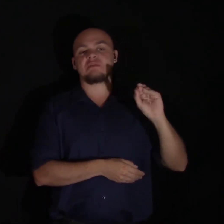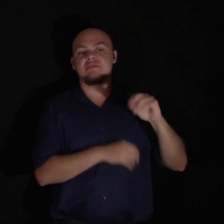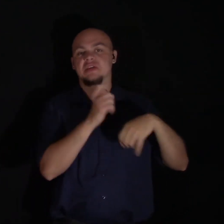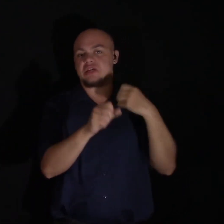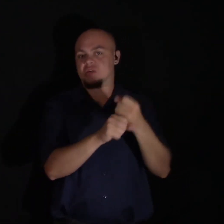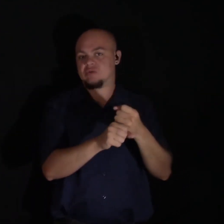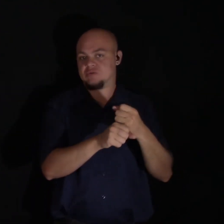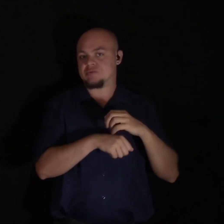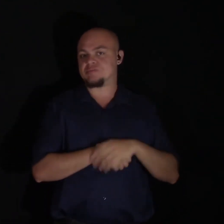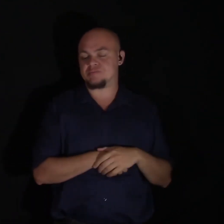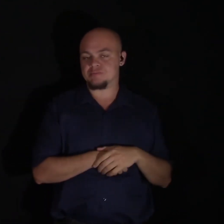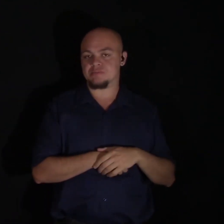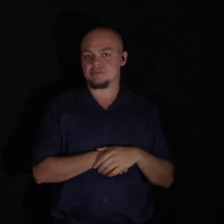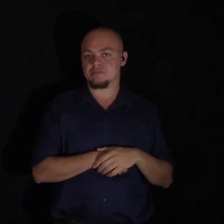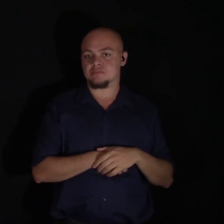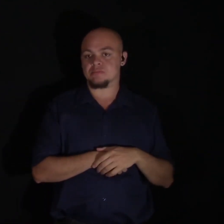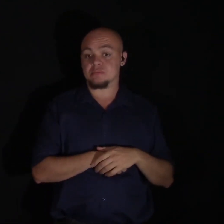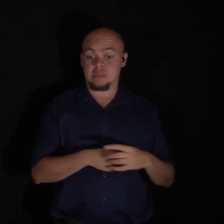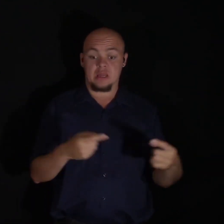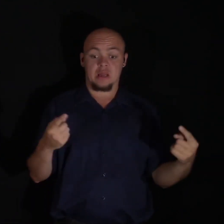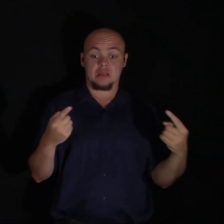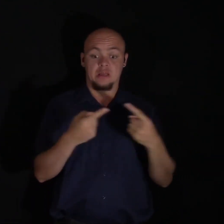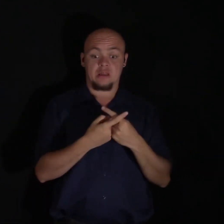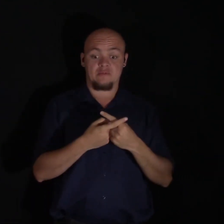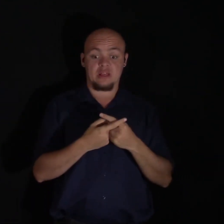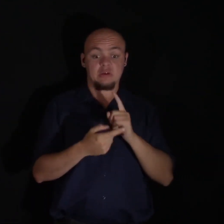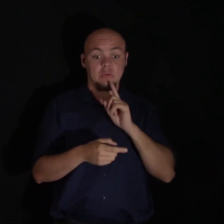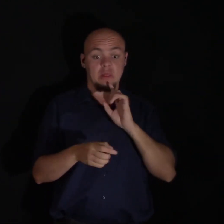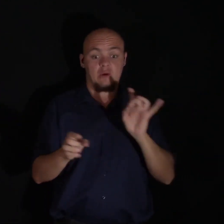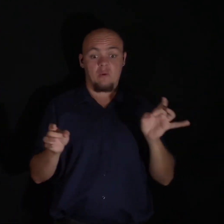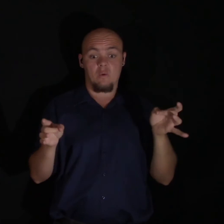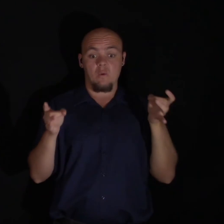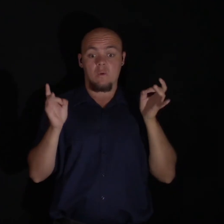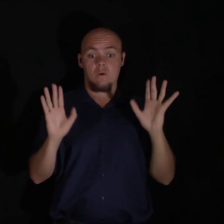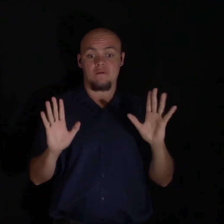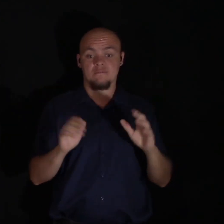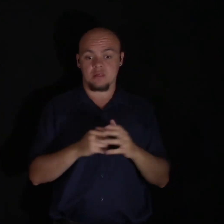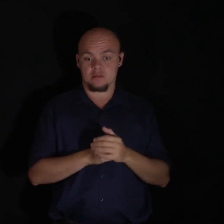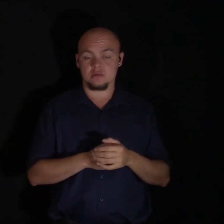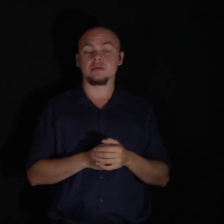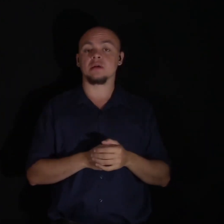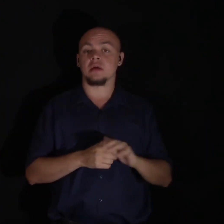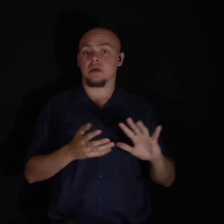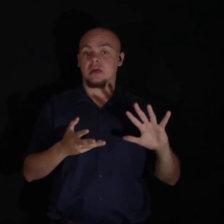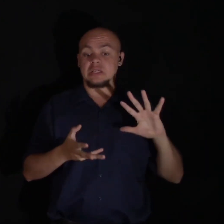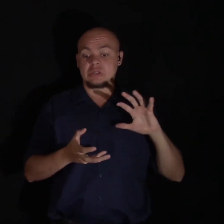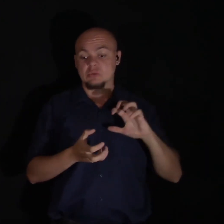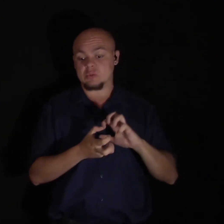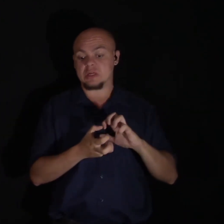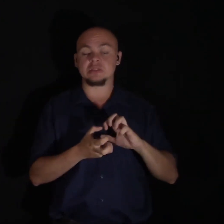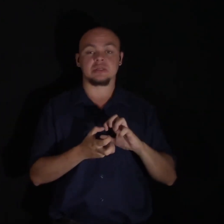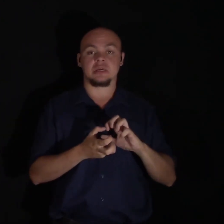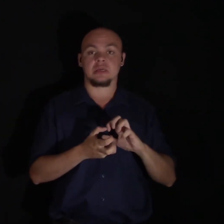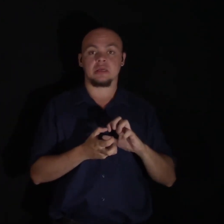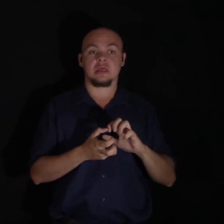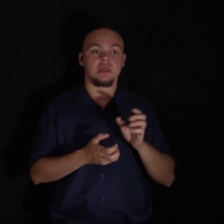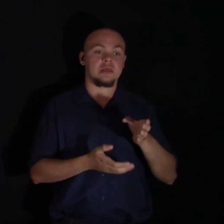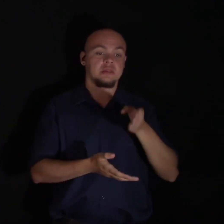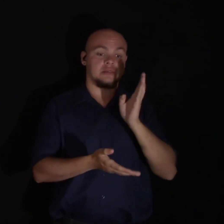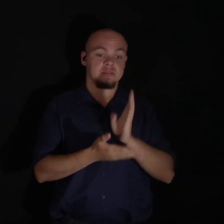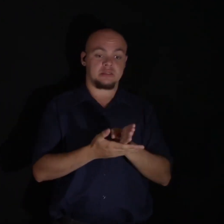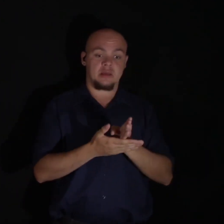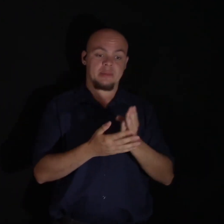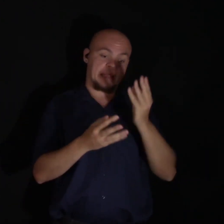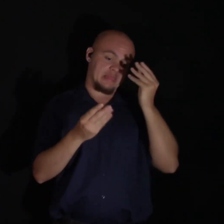wasn't until they had a conflict that was so devastating, so crushing, so debilitating to where they had to stop